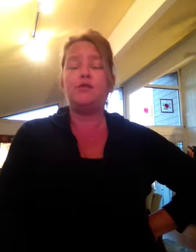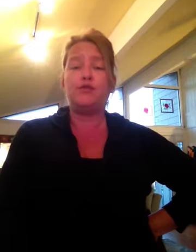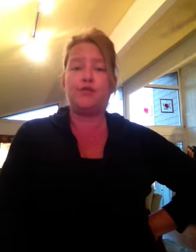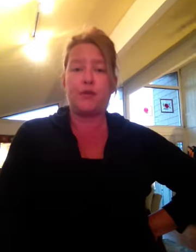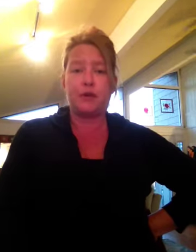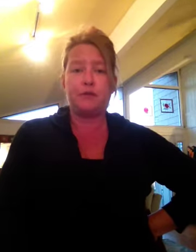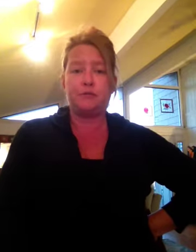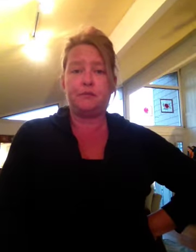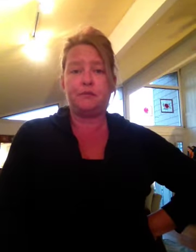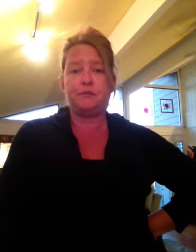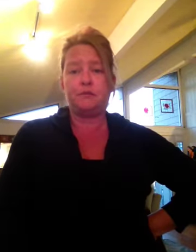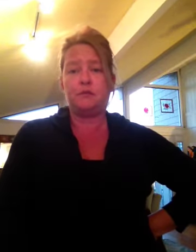235-54-1924.